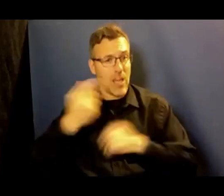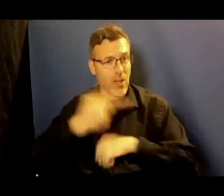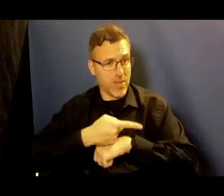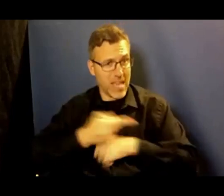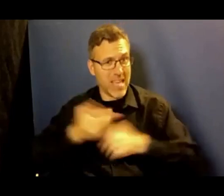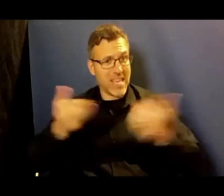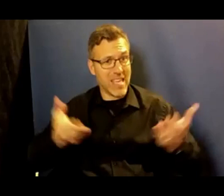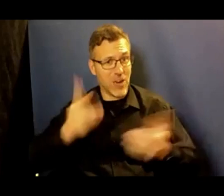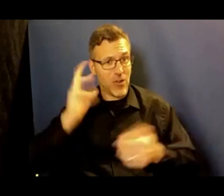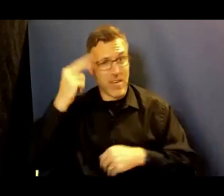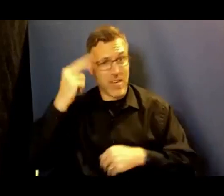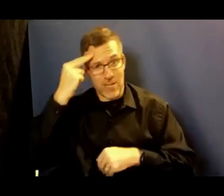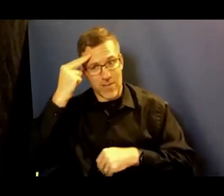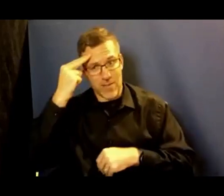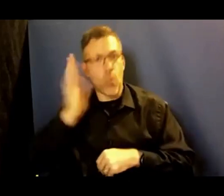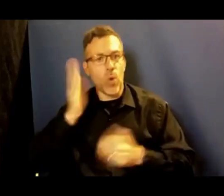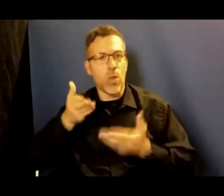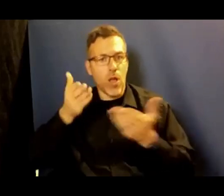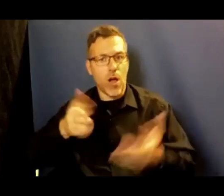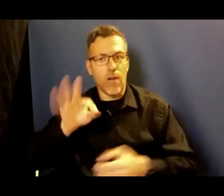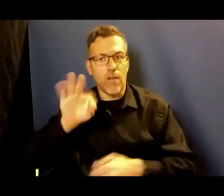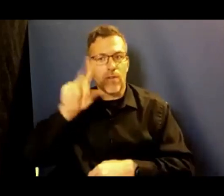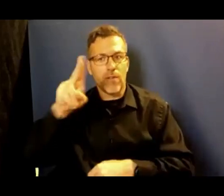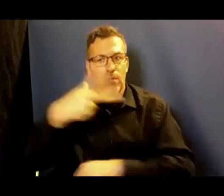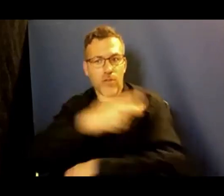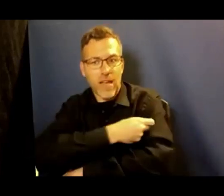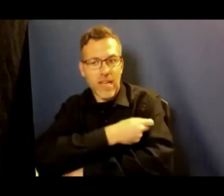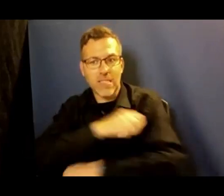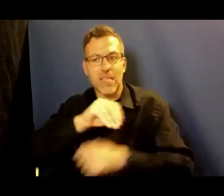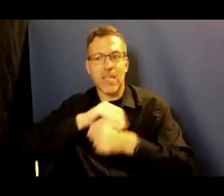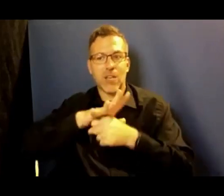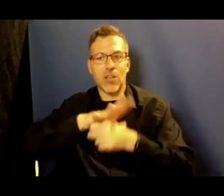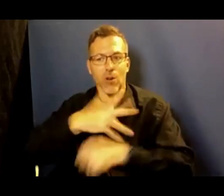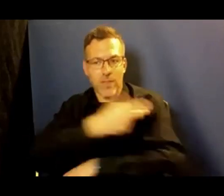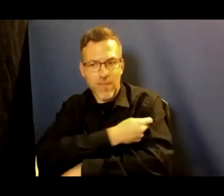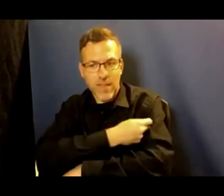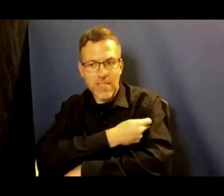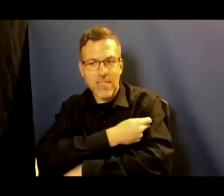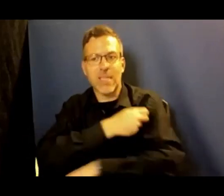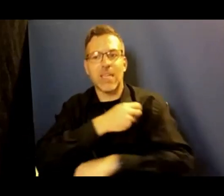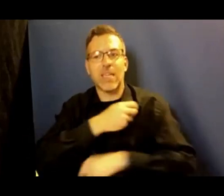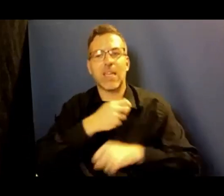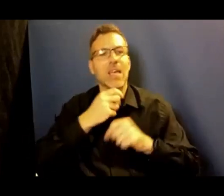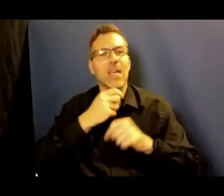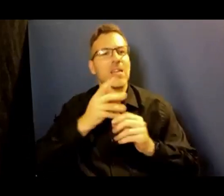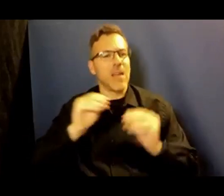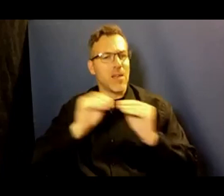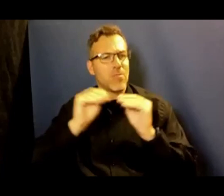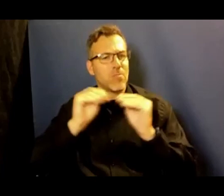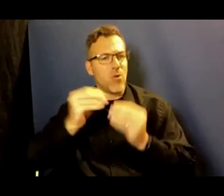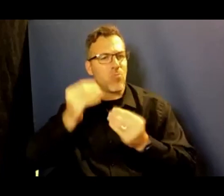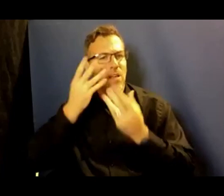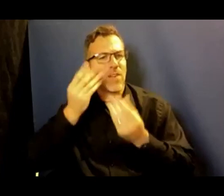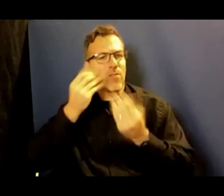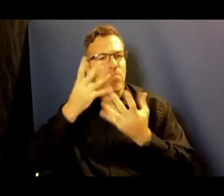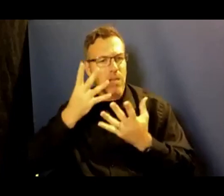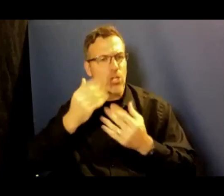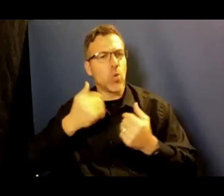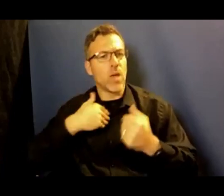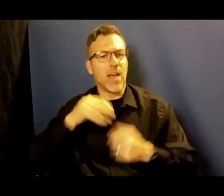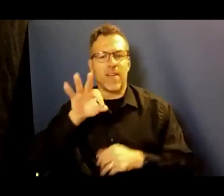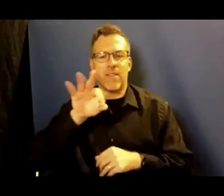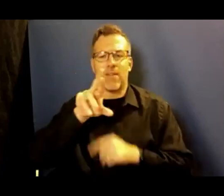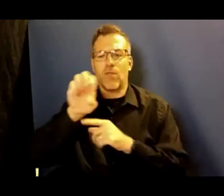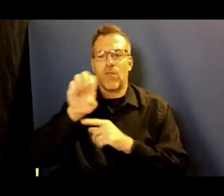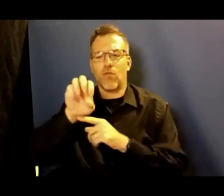will be offering the flu vaccine, the COVID-19 vaccine, and more information about our free pharmacy program to help you manage